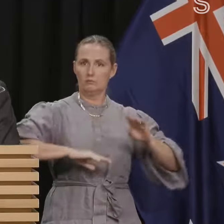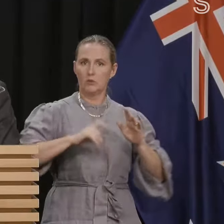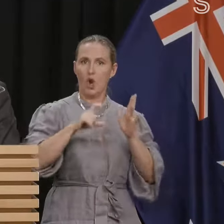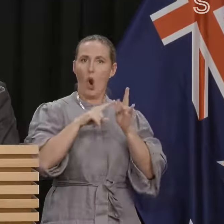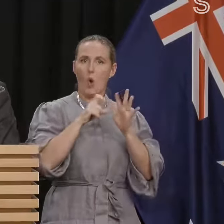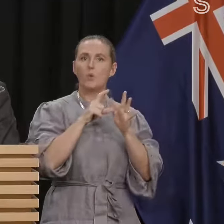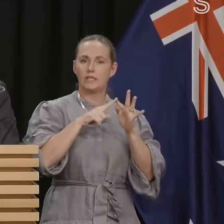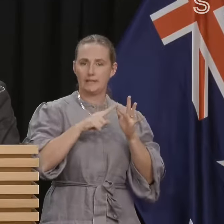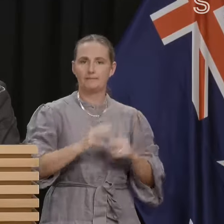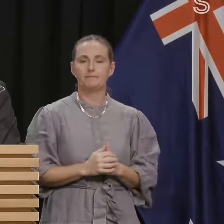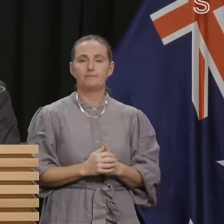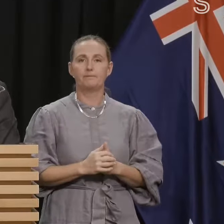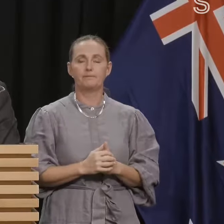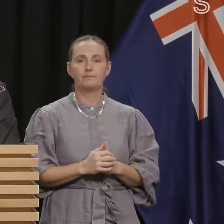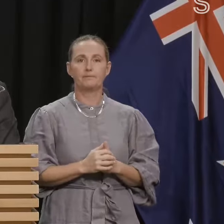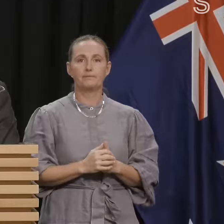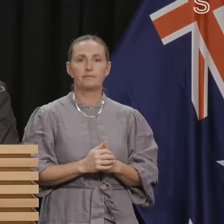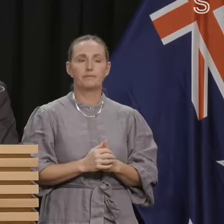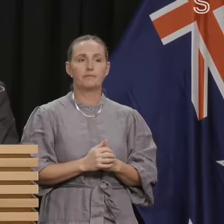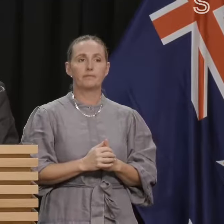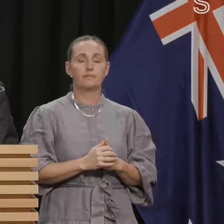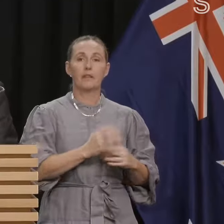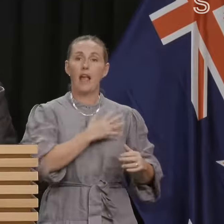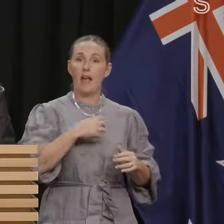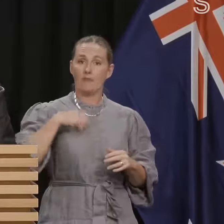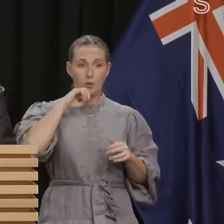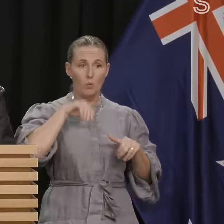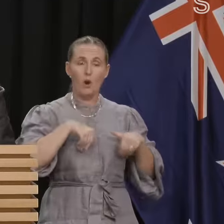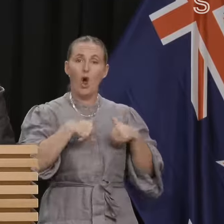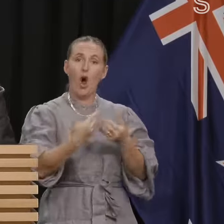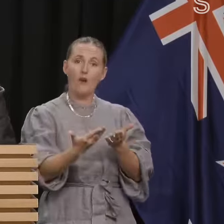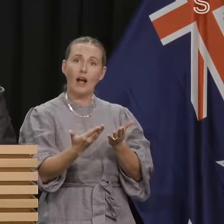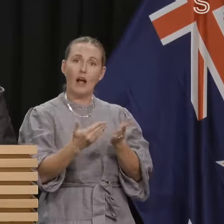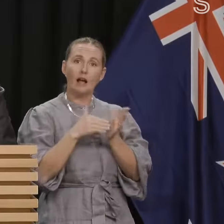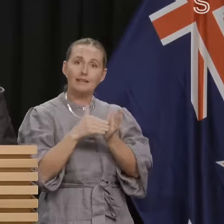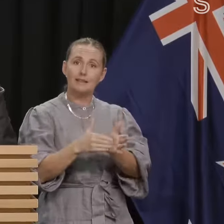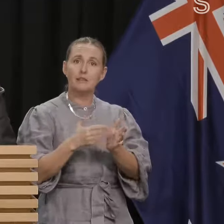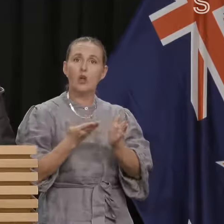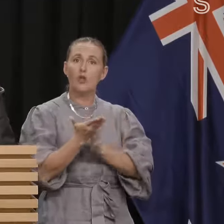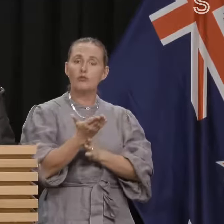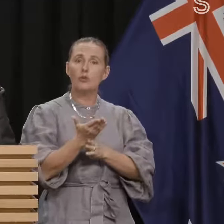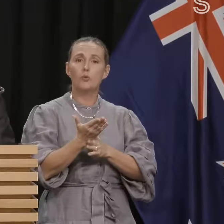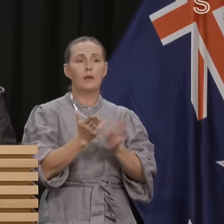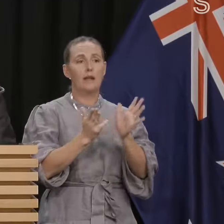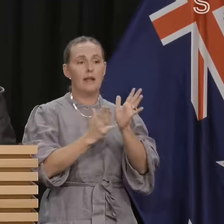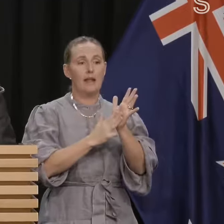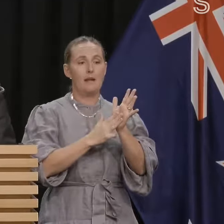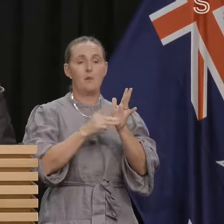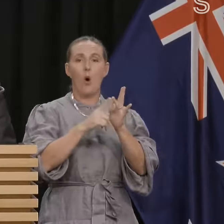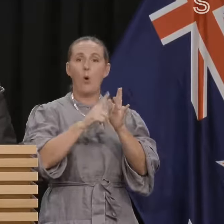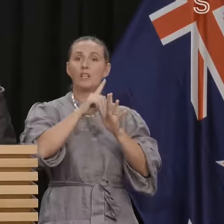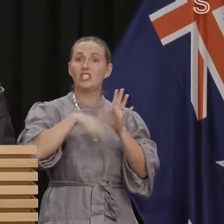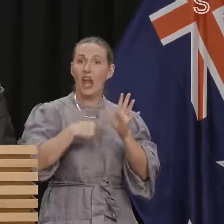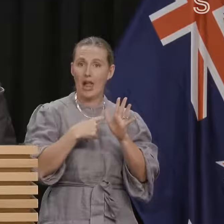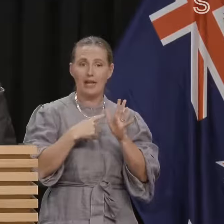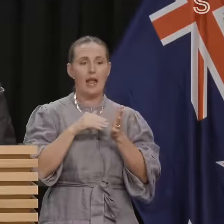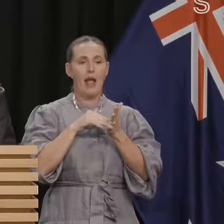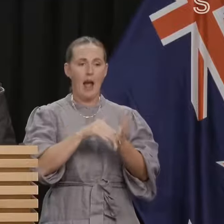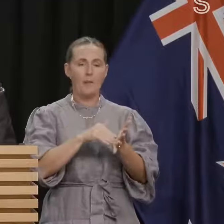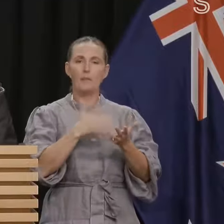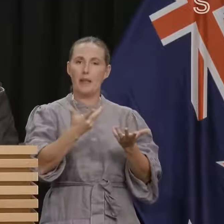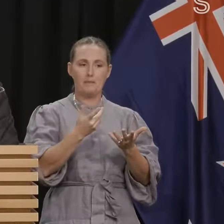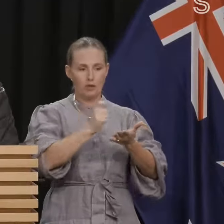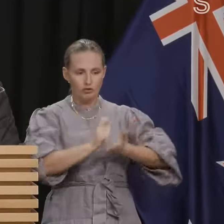offer assistance from the Ministry of Justice to help draft that code and to draw on overseas practice and guidance if that's